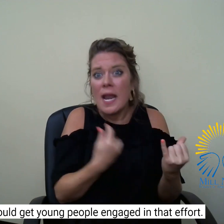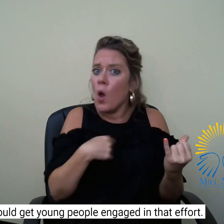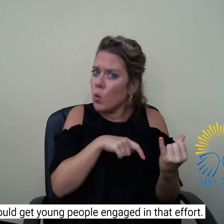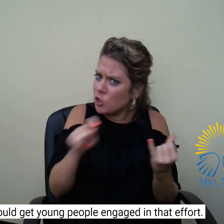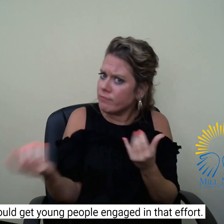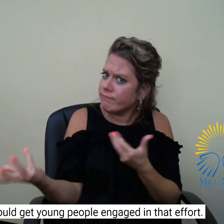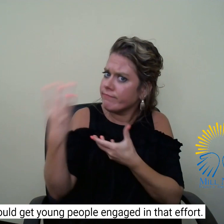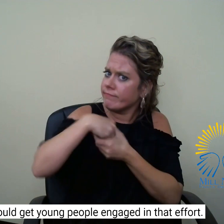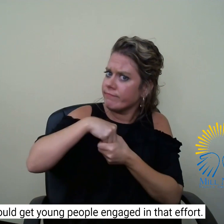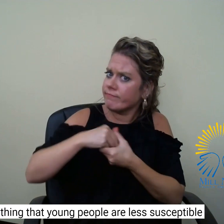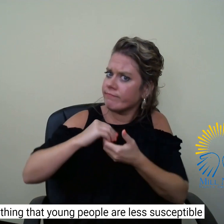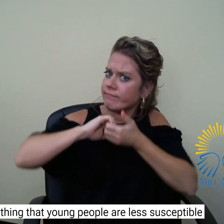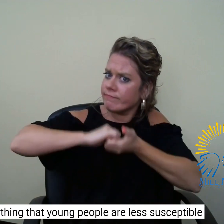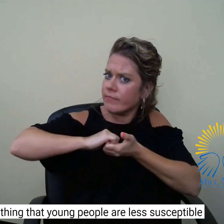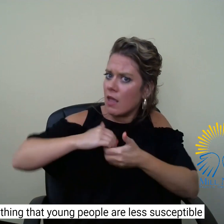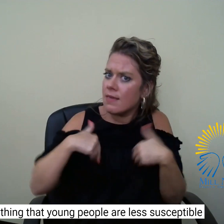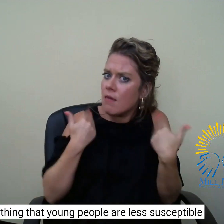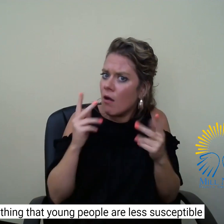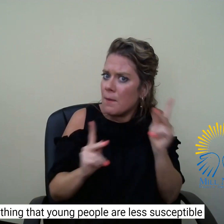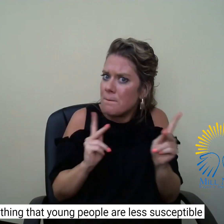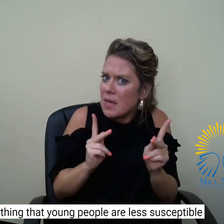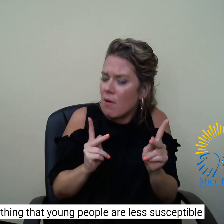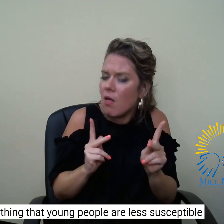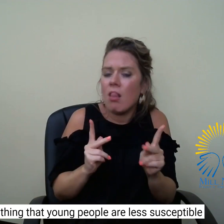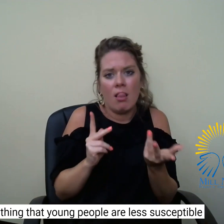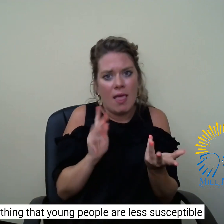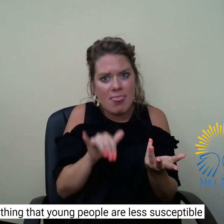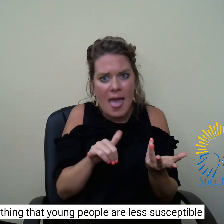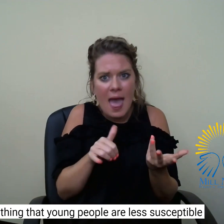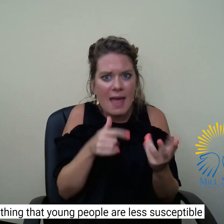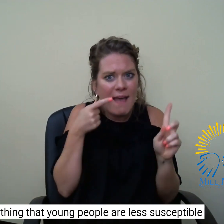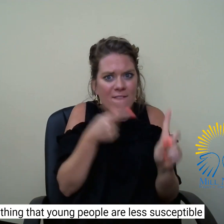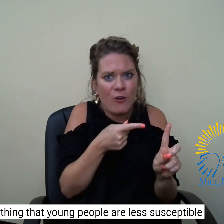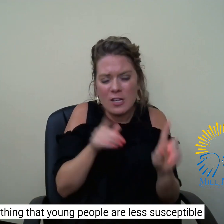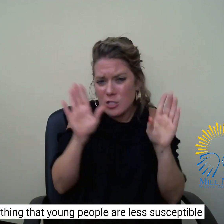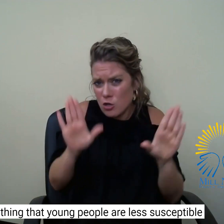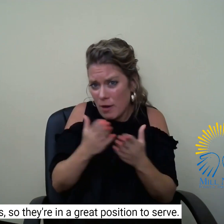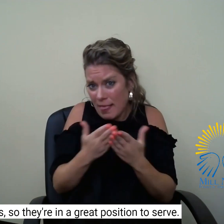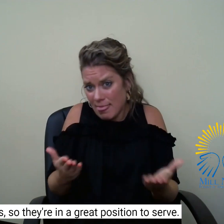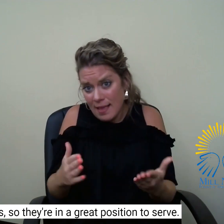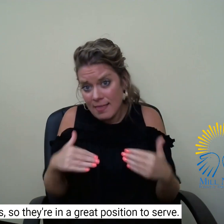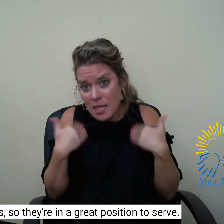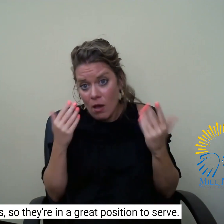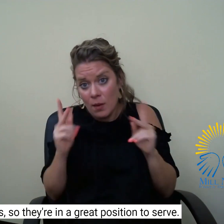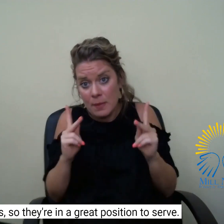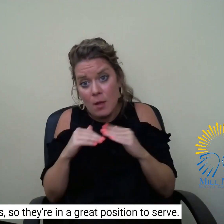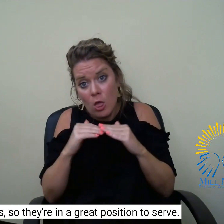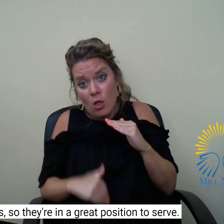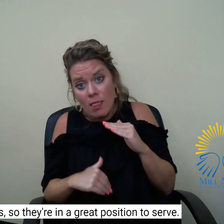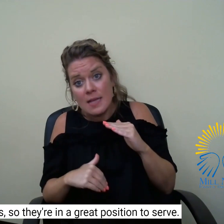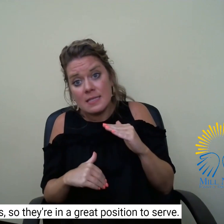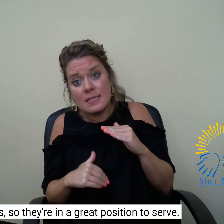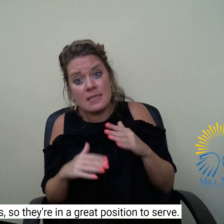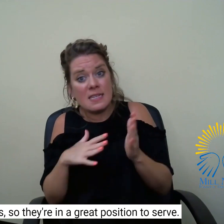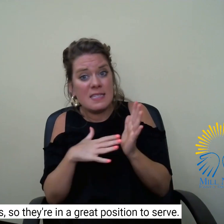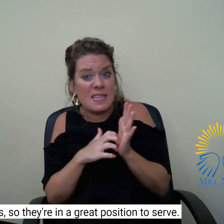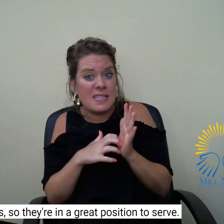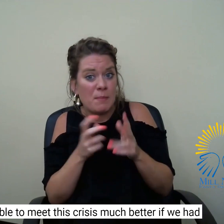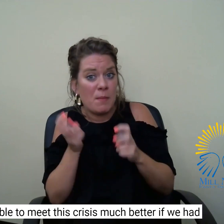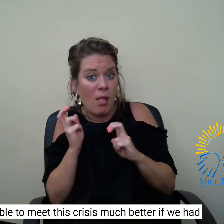in that effort. And it's a great thing that young people are less susceptible to the virus, so they're in a great position to serve. We would be able